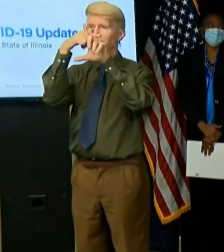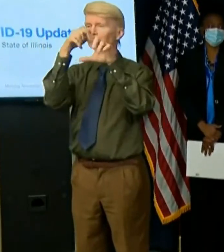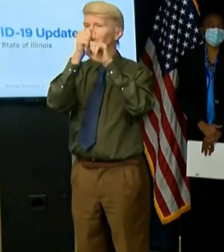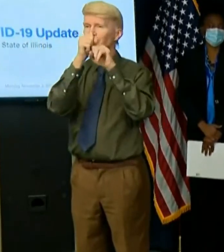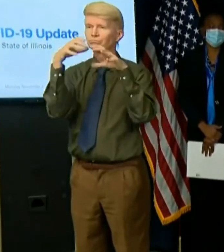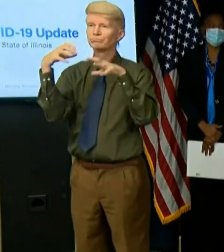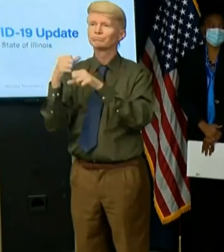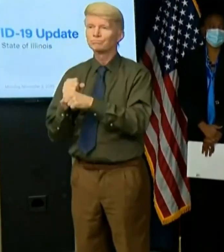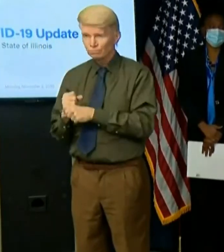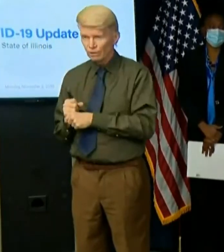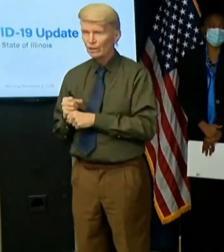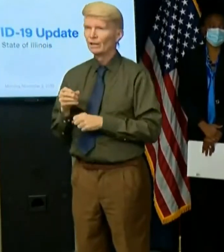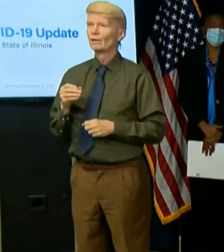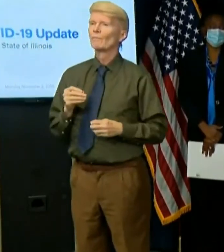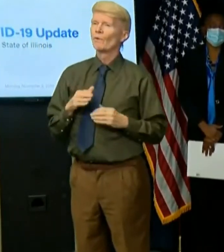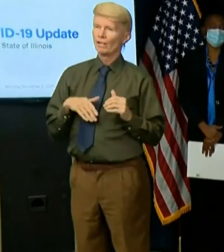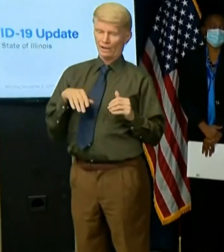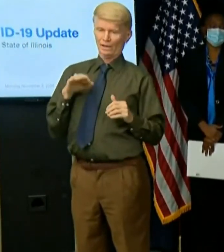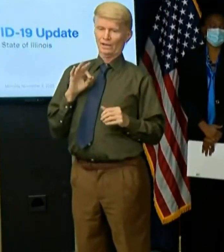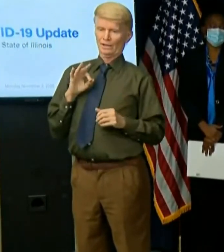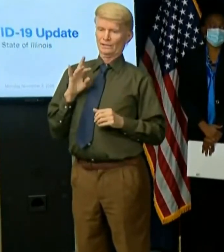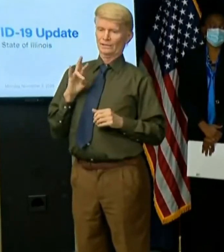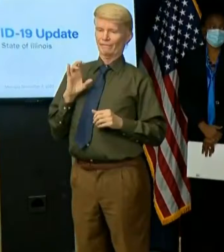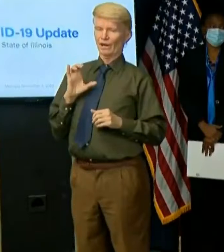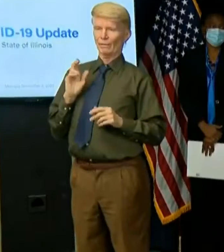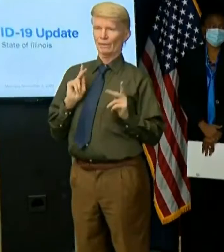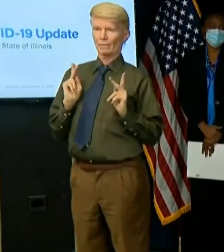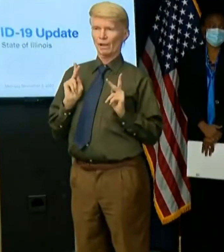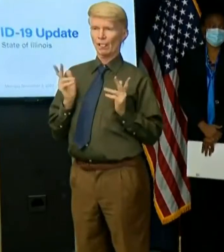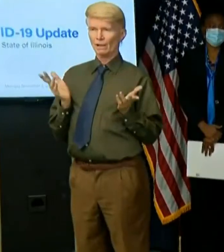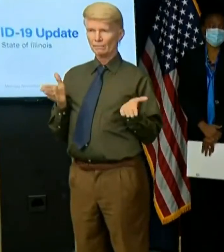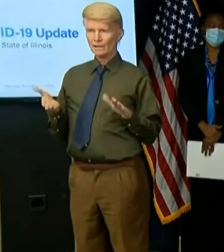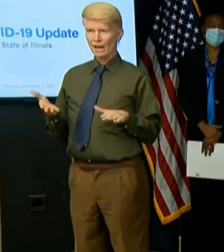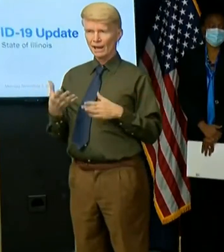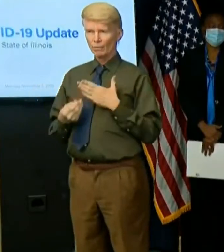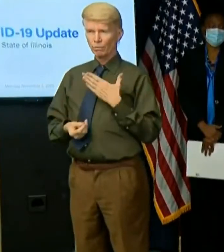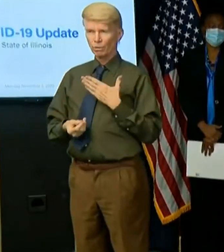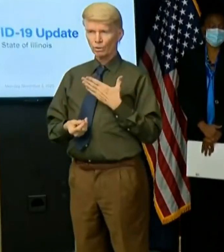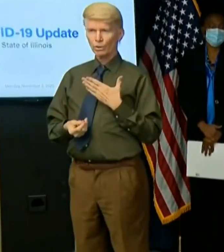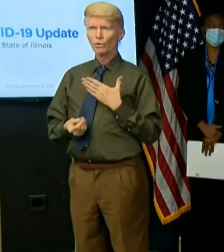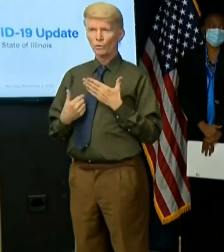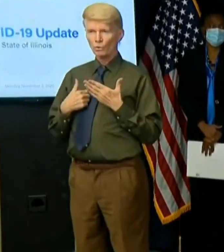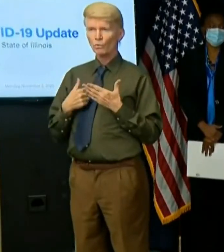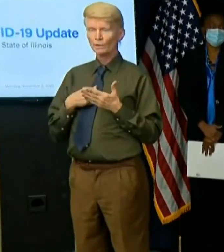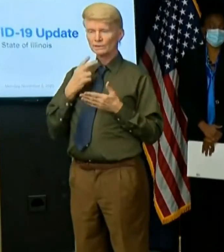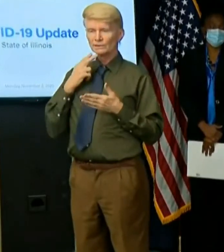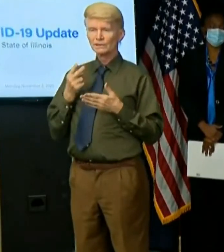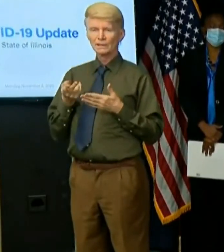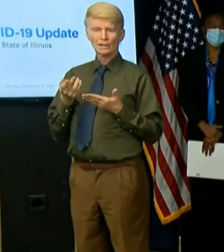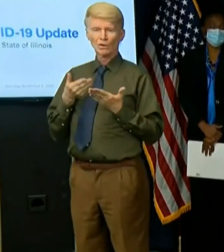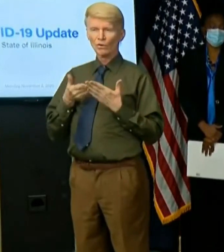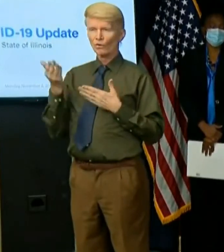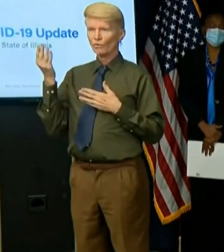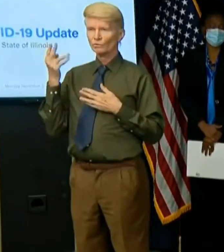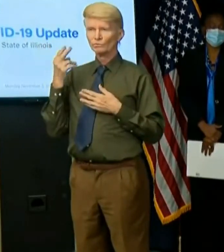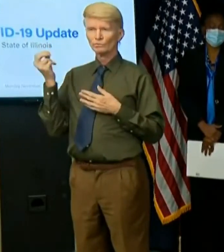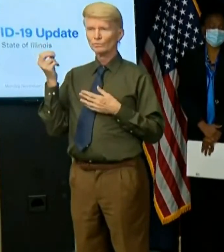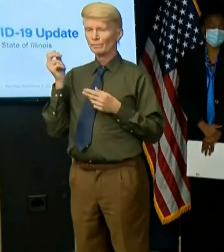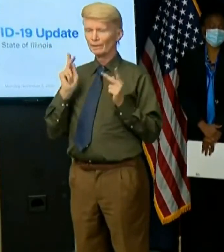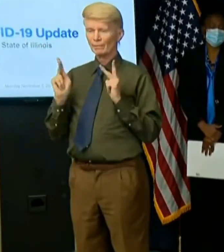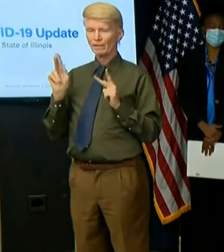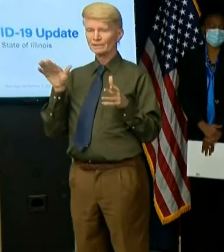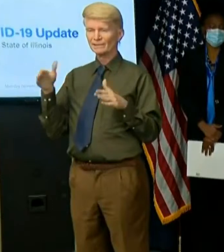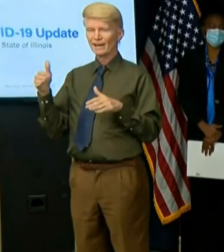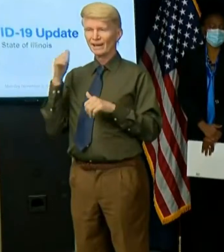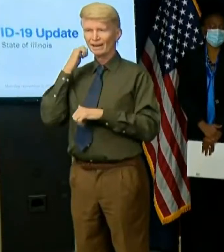than 9,700 people have passed away. We are losing dozens of people every single day.